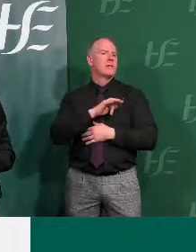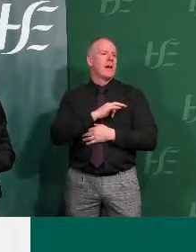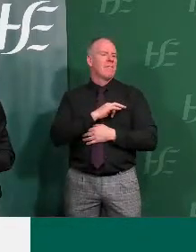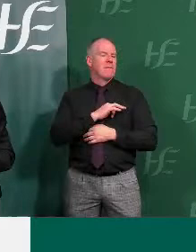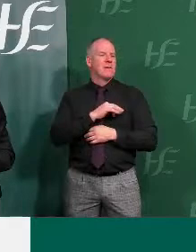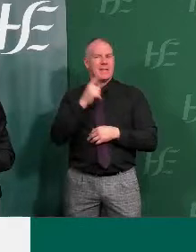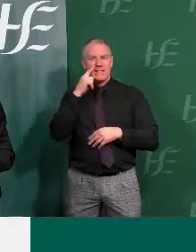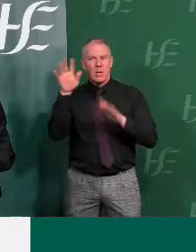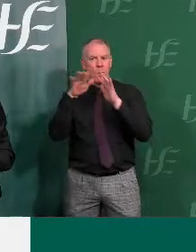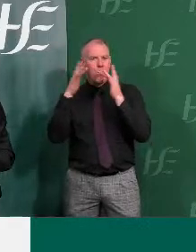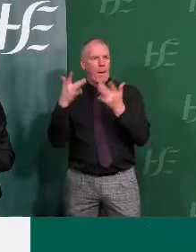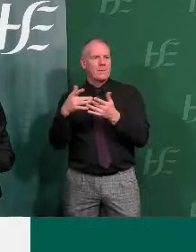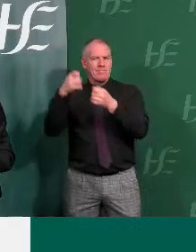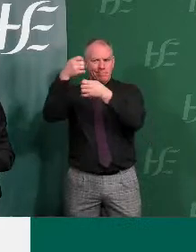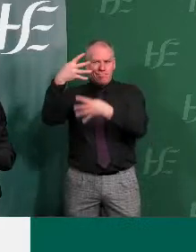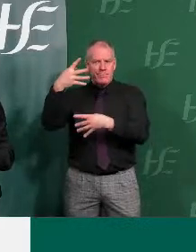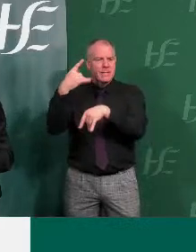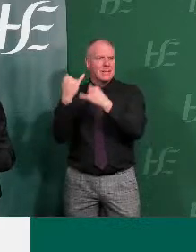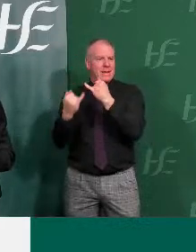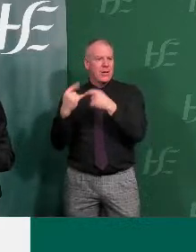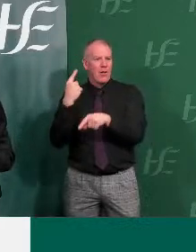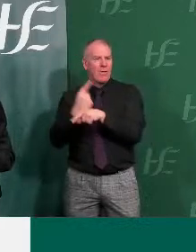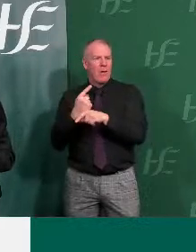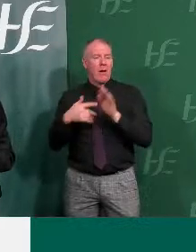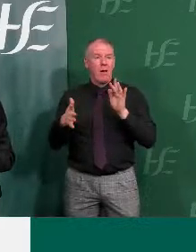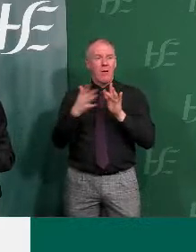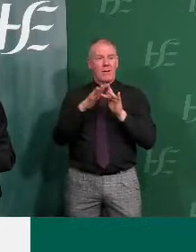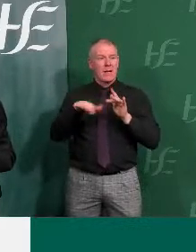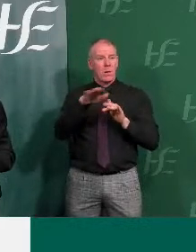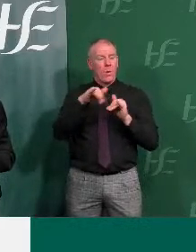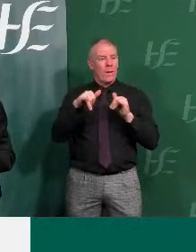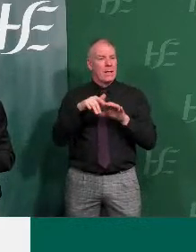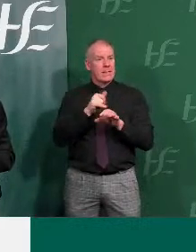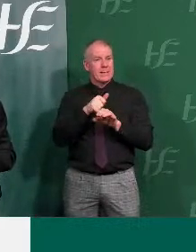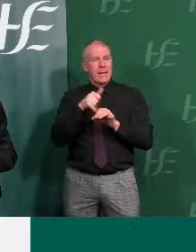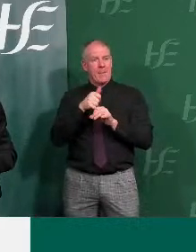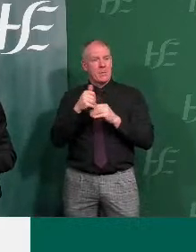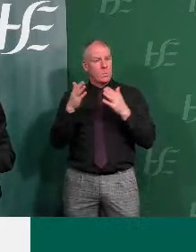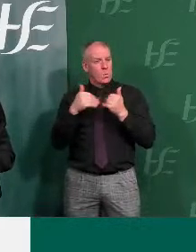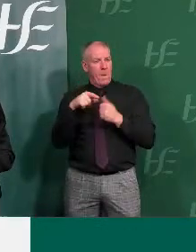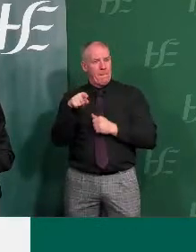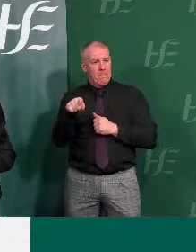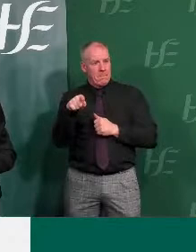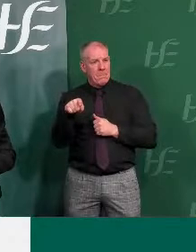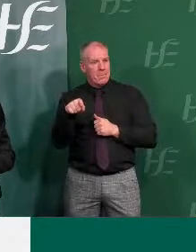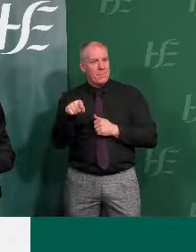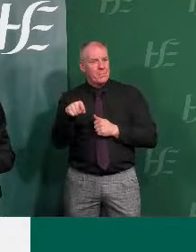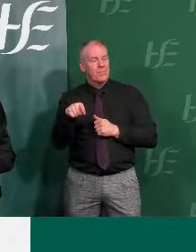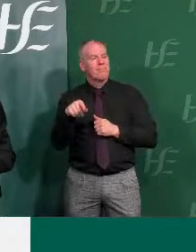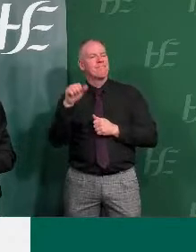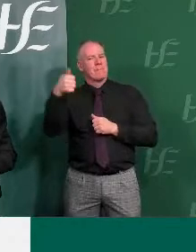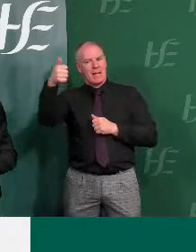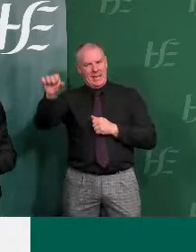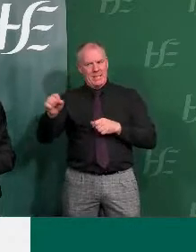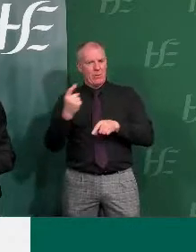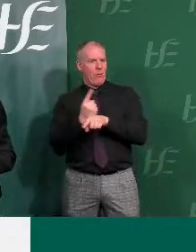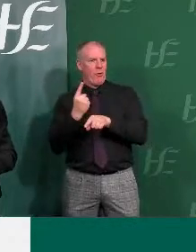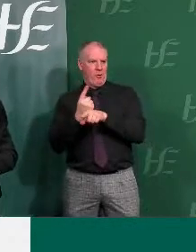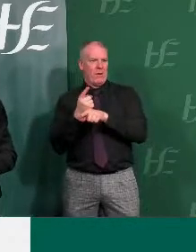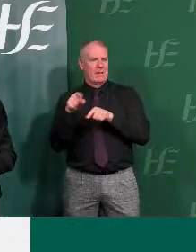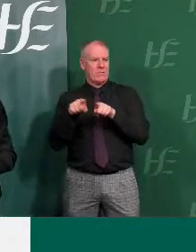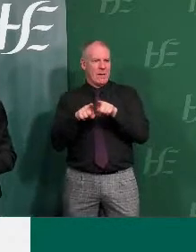site and you'll see the details of those. Contacting your local pharmacy, participating pharmacy, and you can see the list on our site